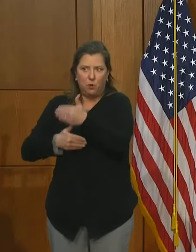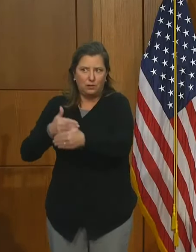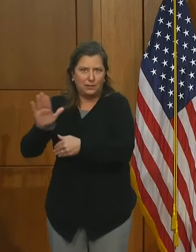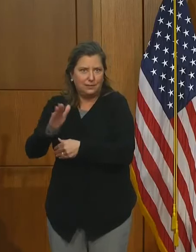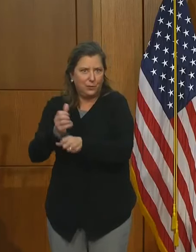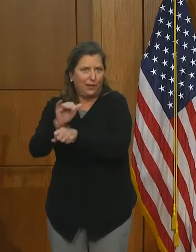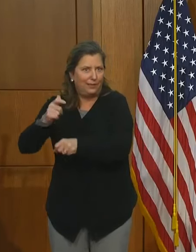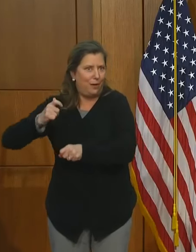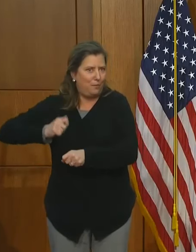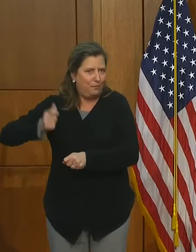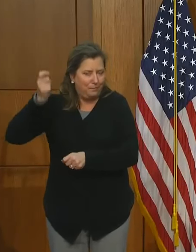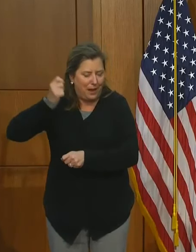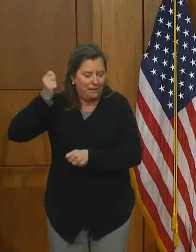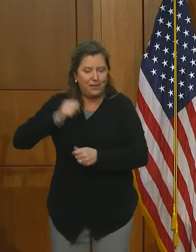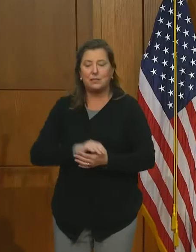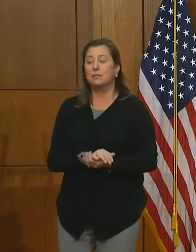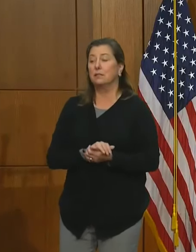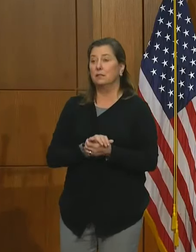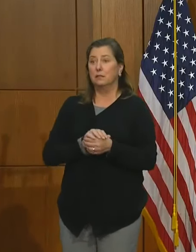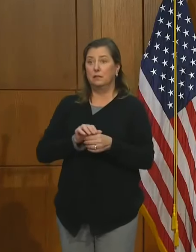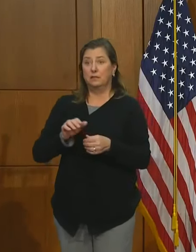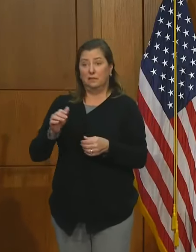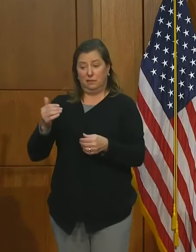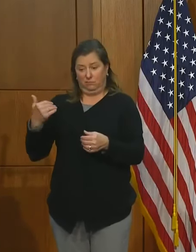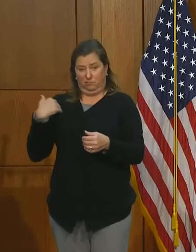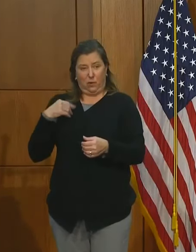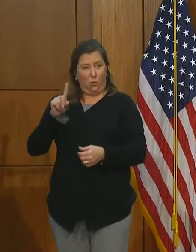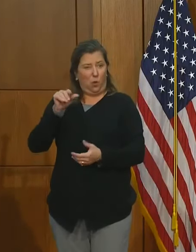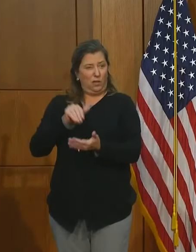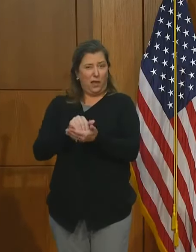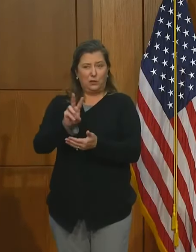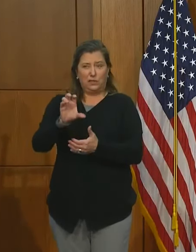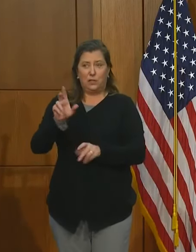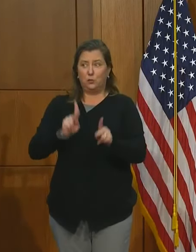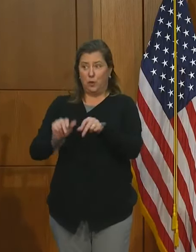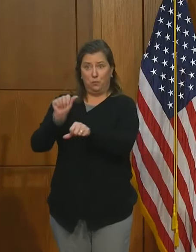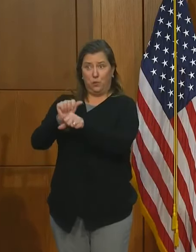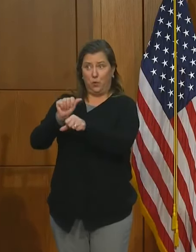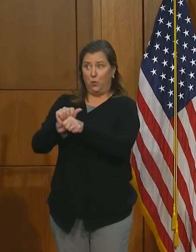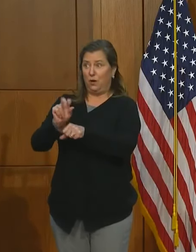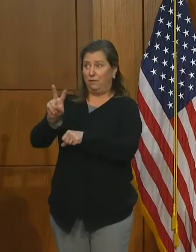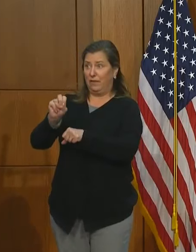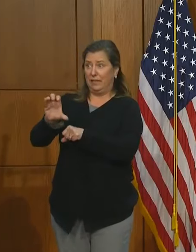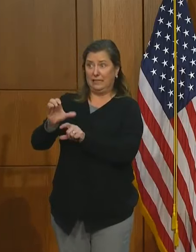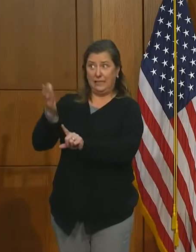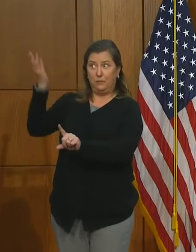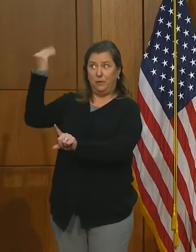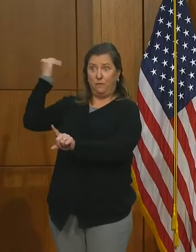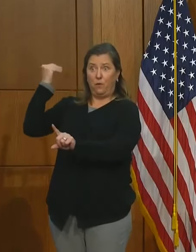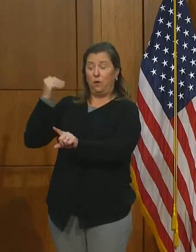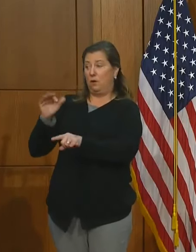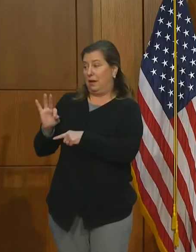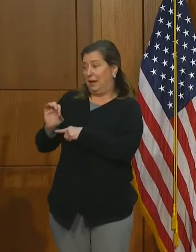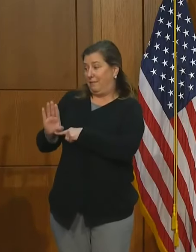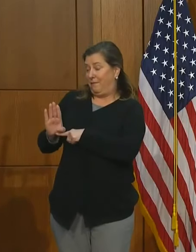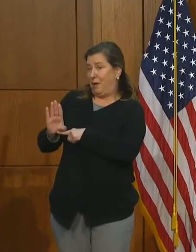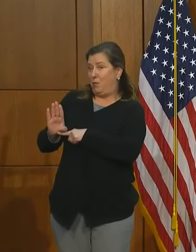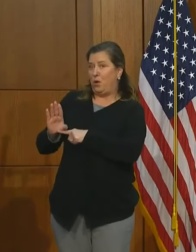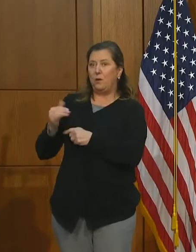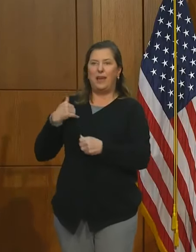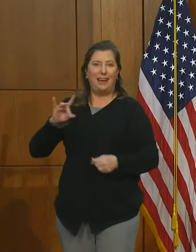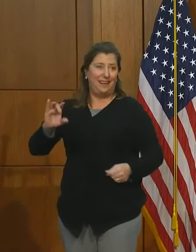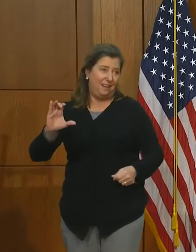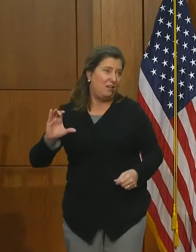actually, during the recession, we had about 1,600 people working at the Virginia Employment Commission. In February, we had